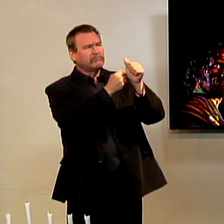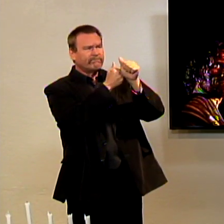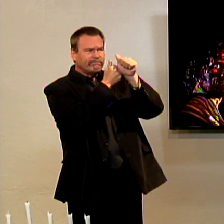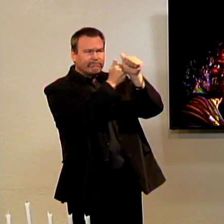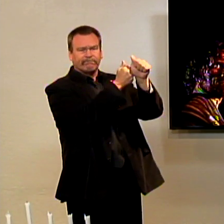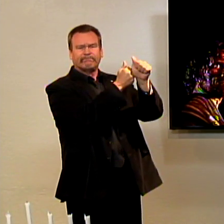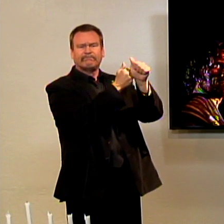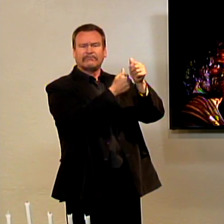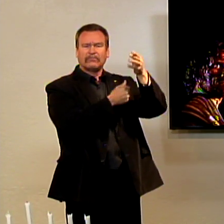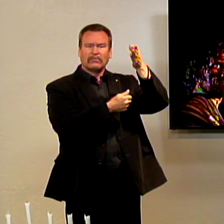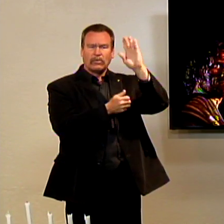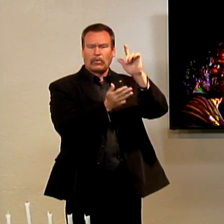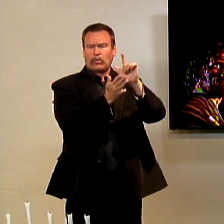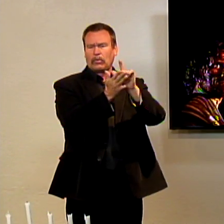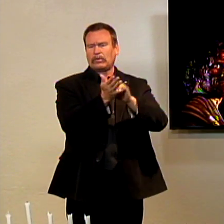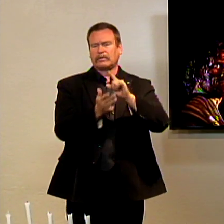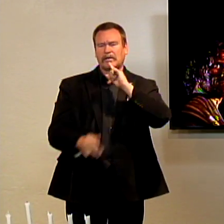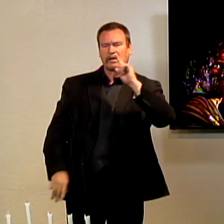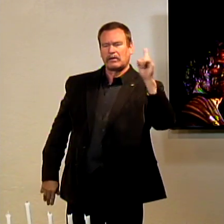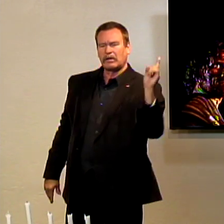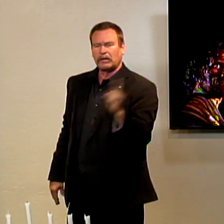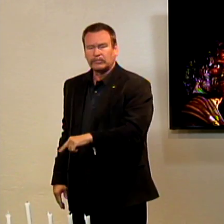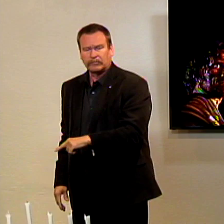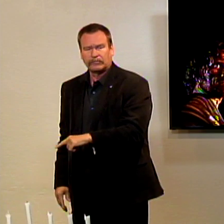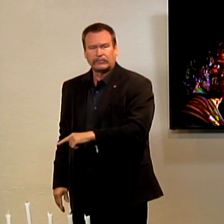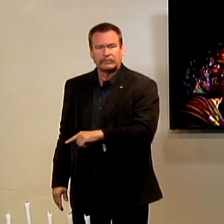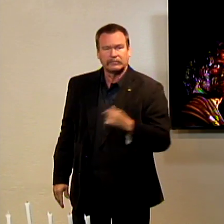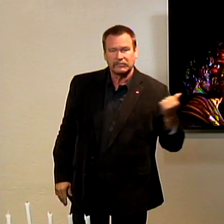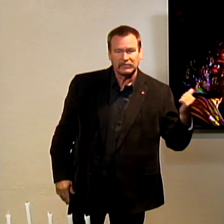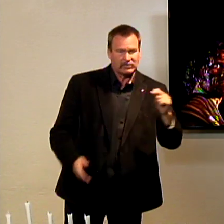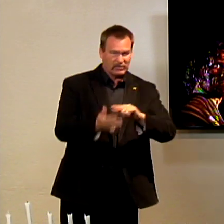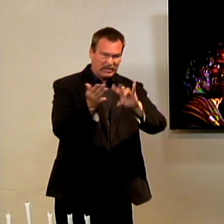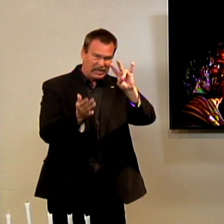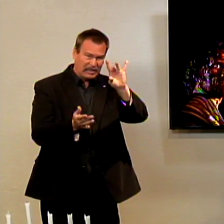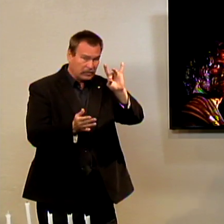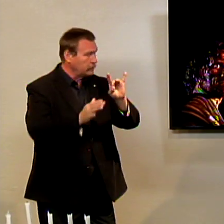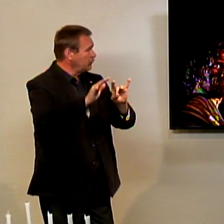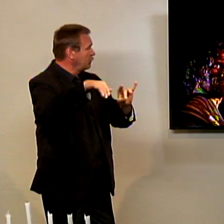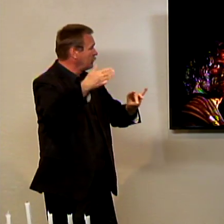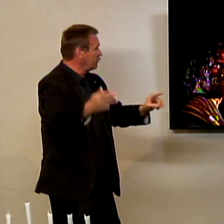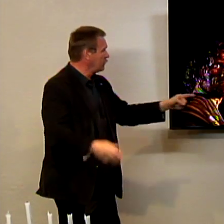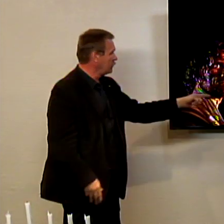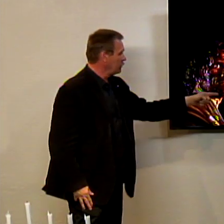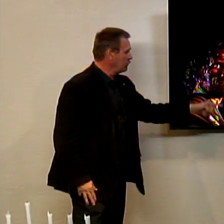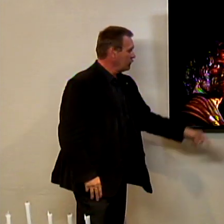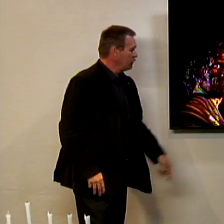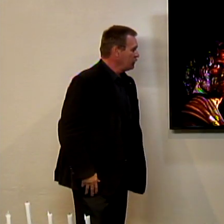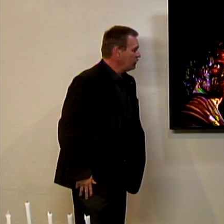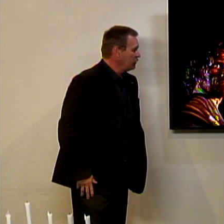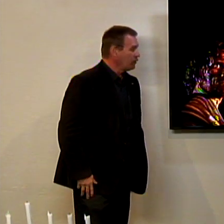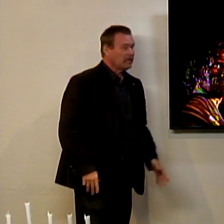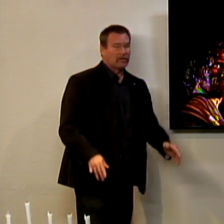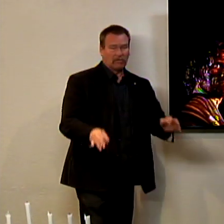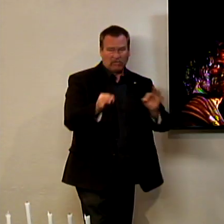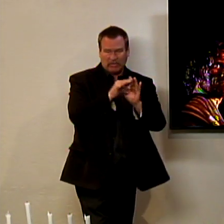He knew the value of trusting in God, in believing in God's law. And these are in verses 7